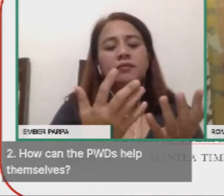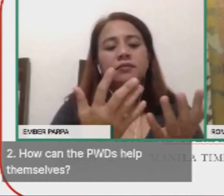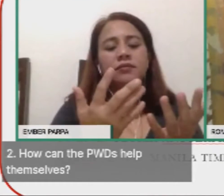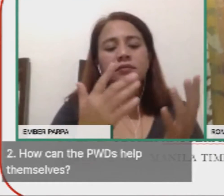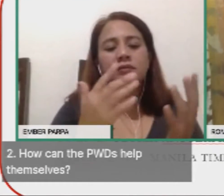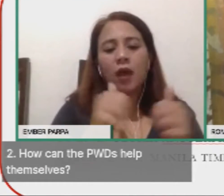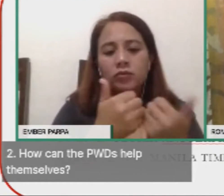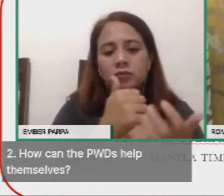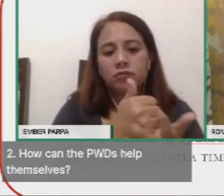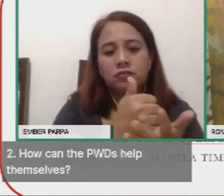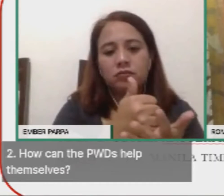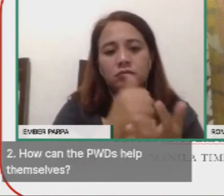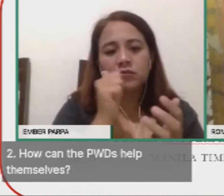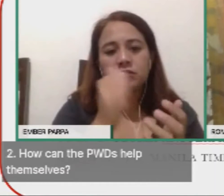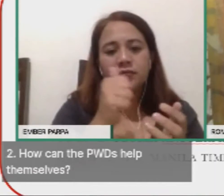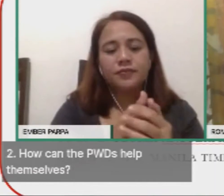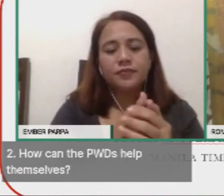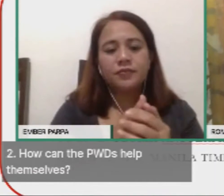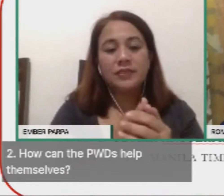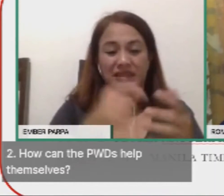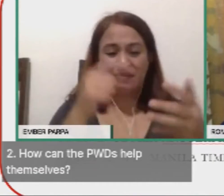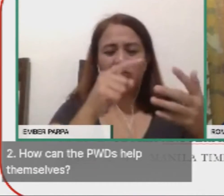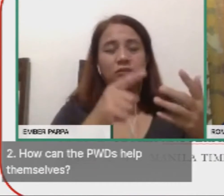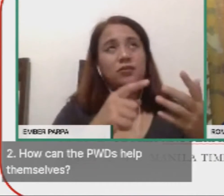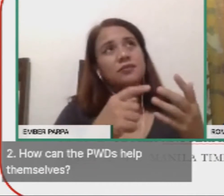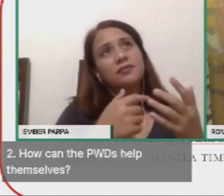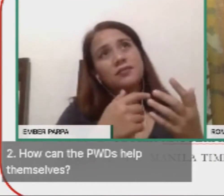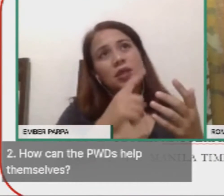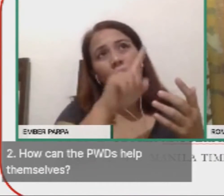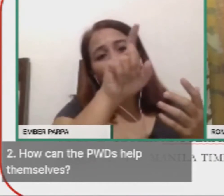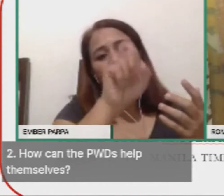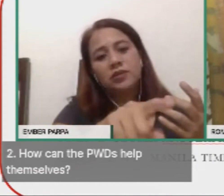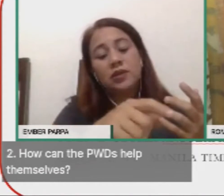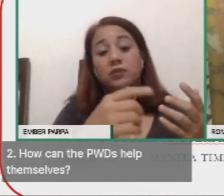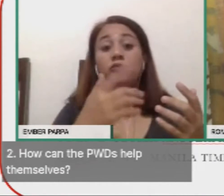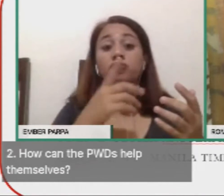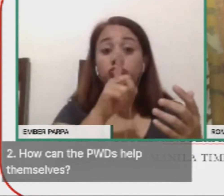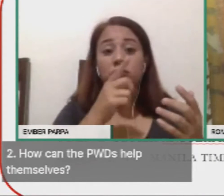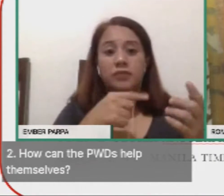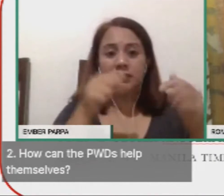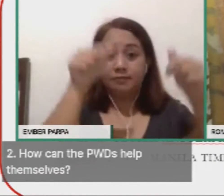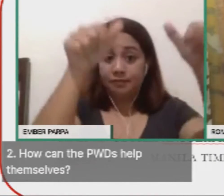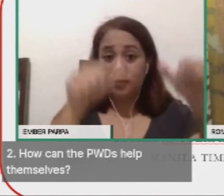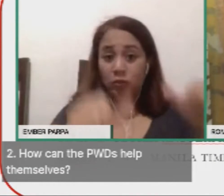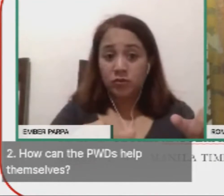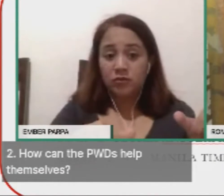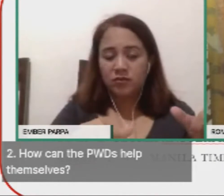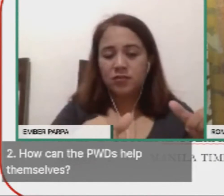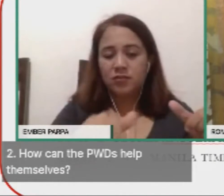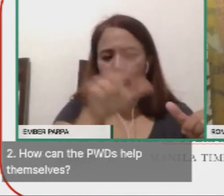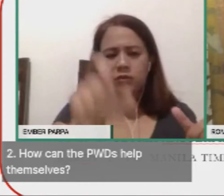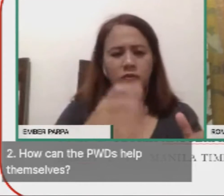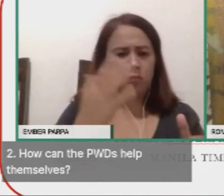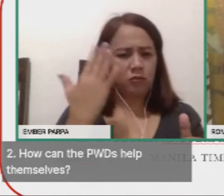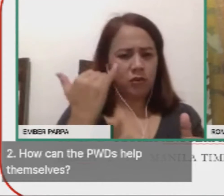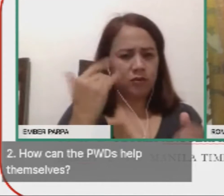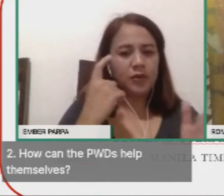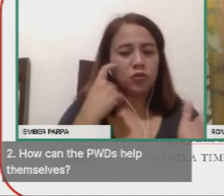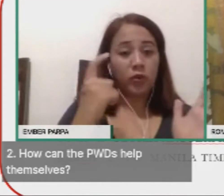So, this question, I posed this question because I noticed